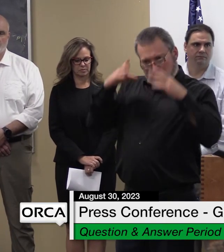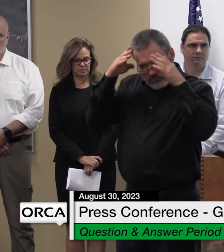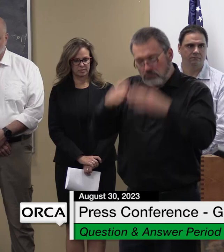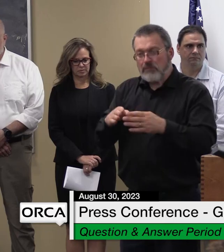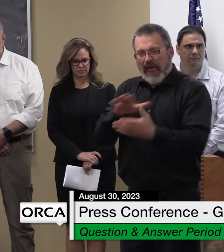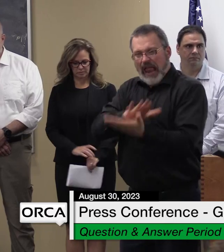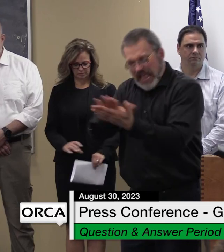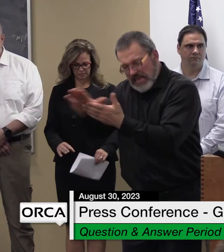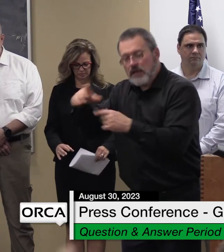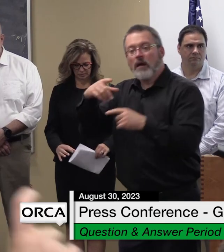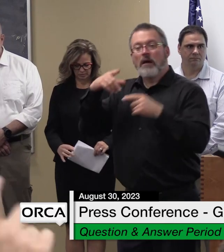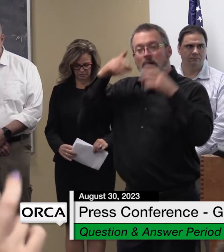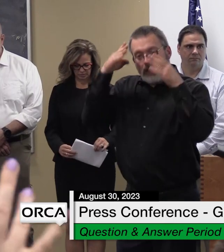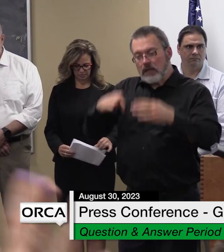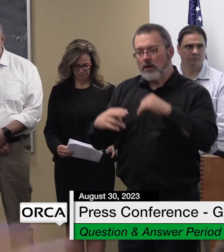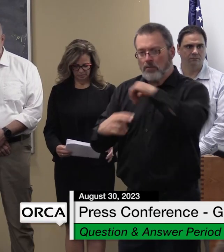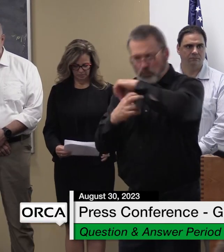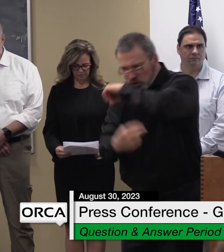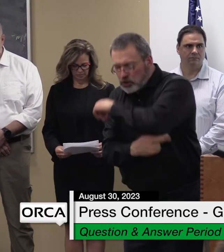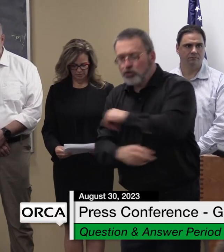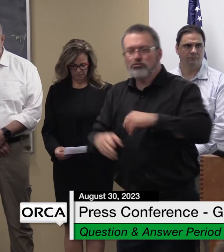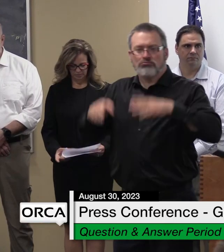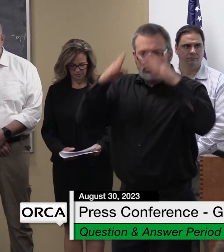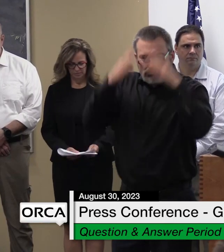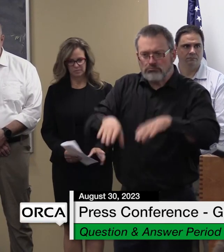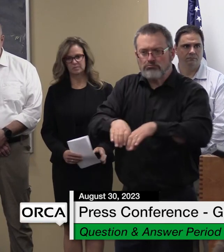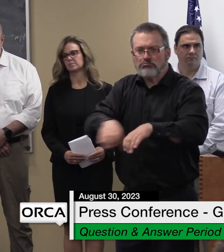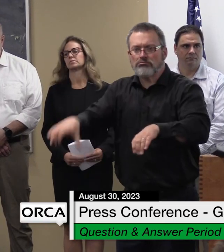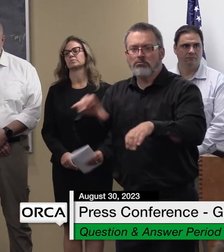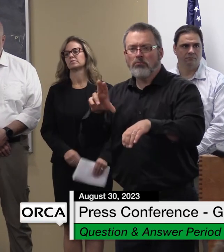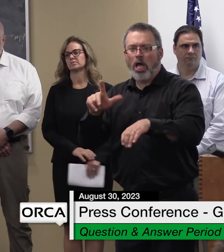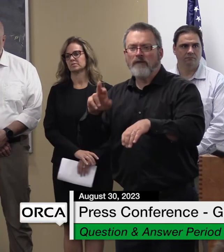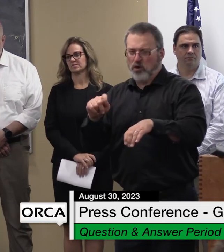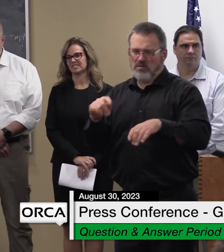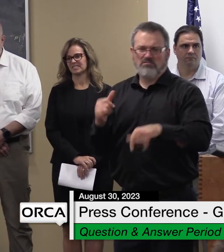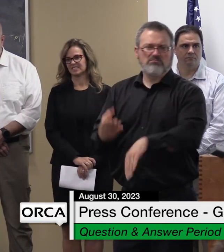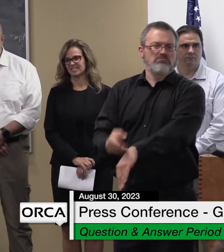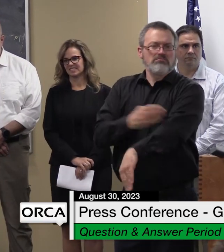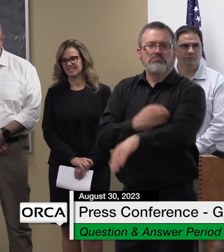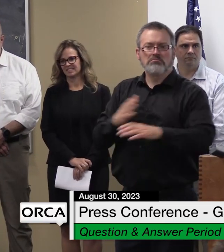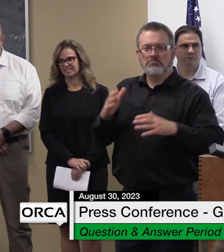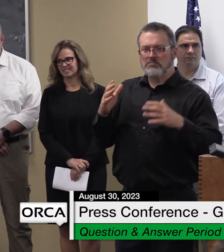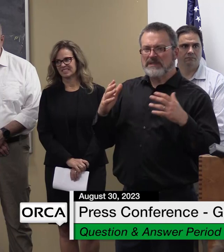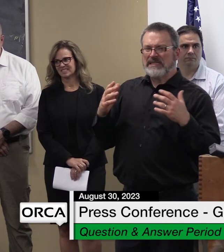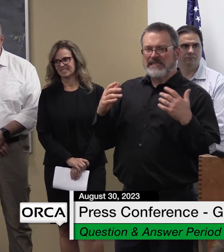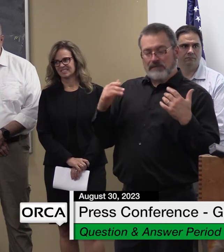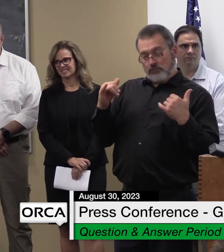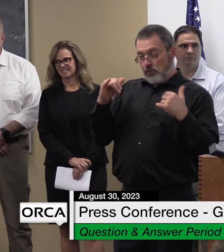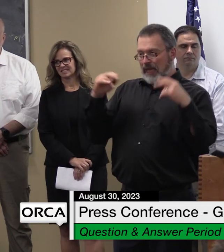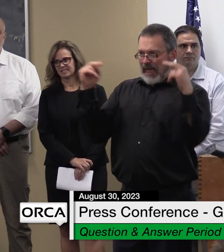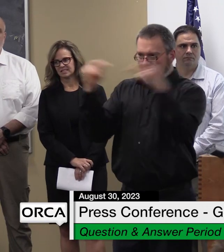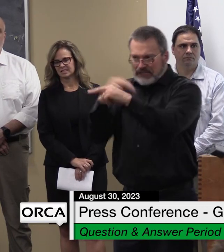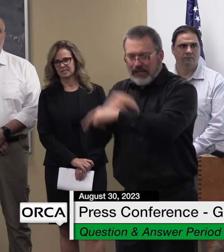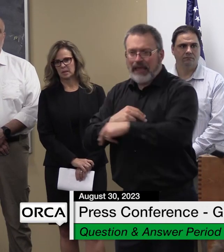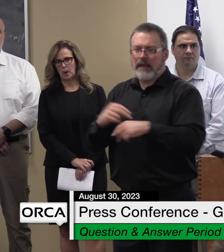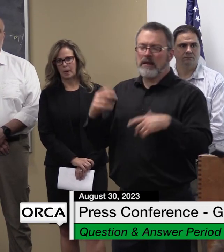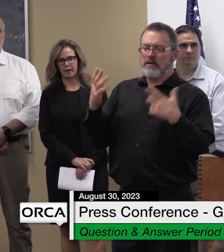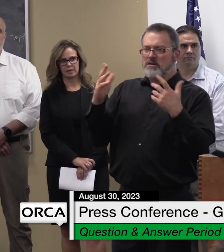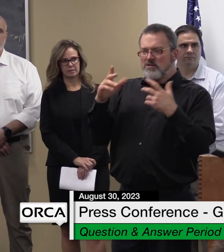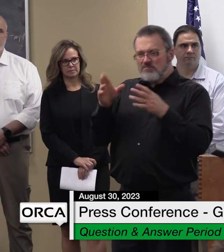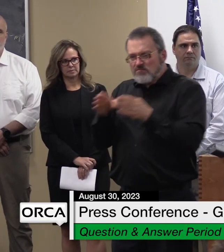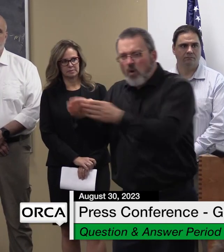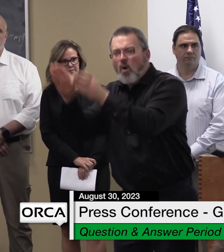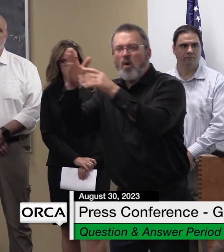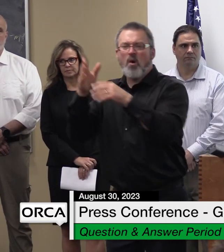the culverts and so forth that are within the right-of-way of our state and municipal highways. That will keep us busy for quite